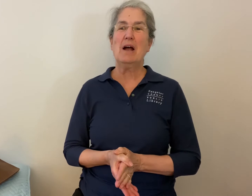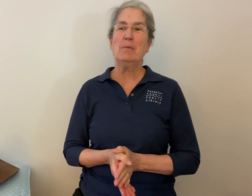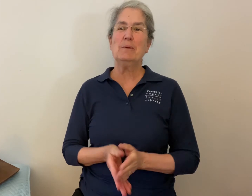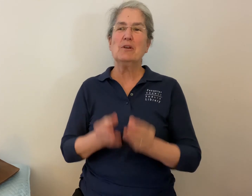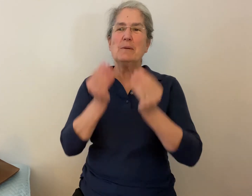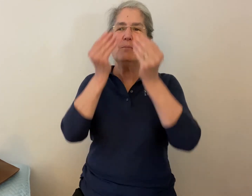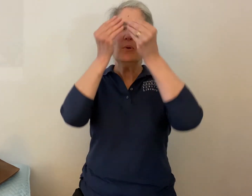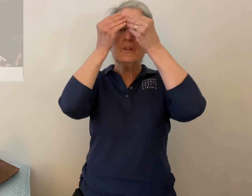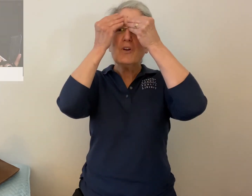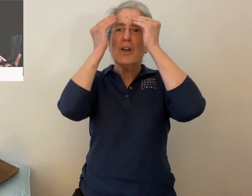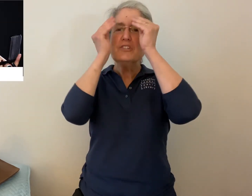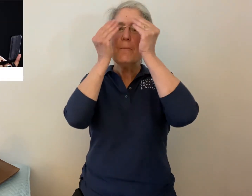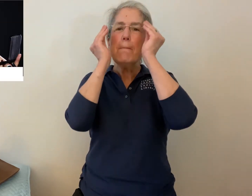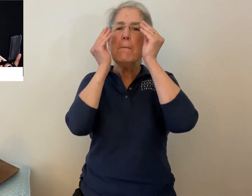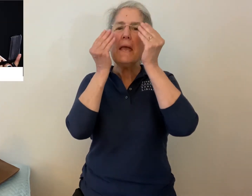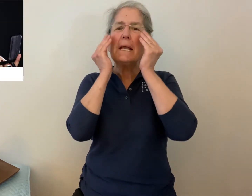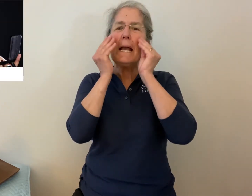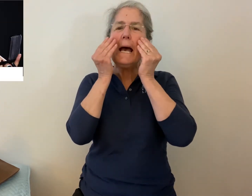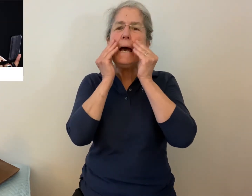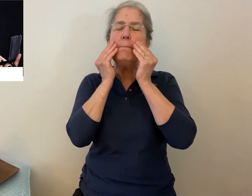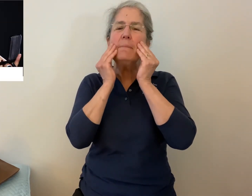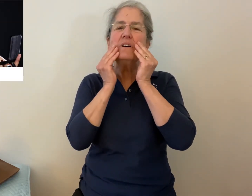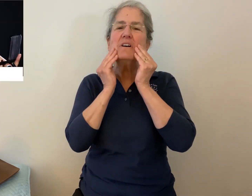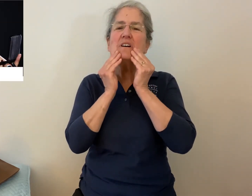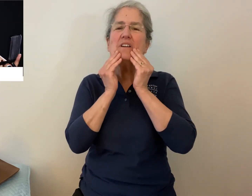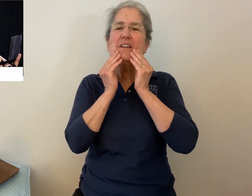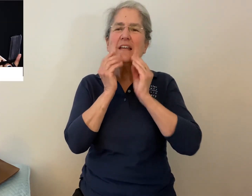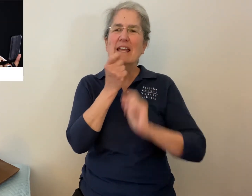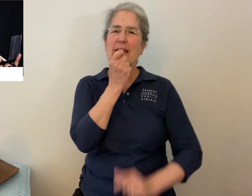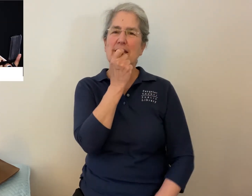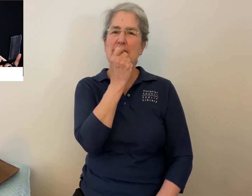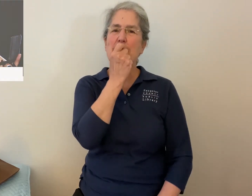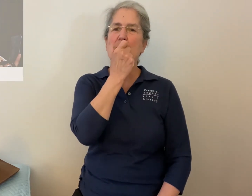probably going to be putting on some makeup and some